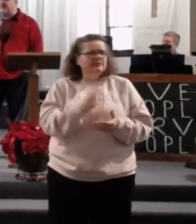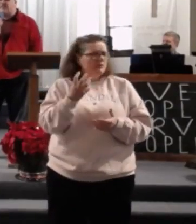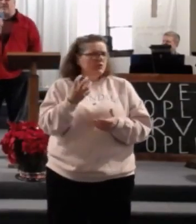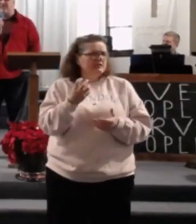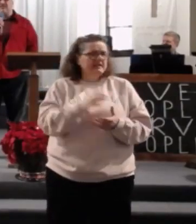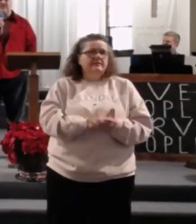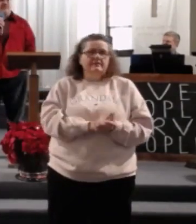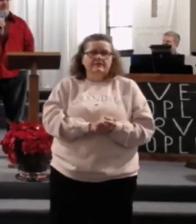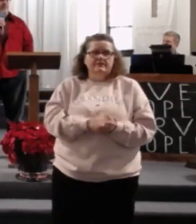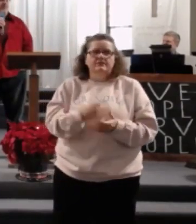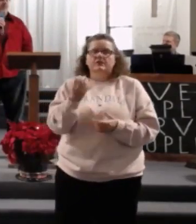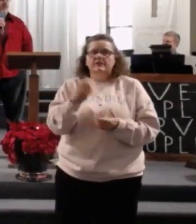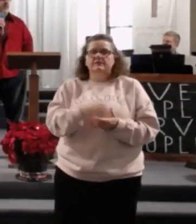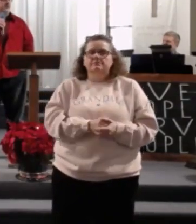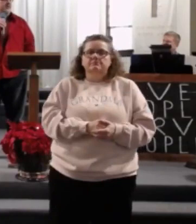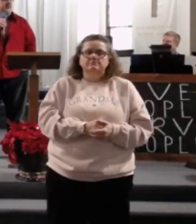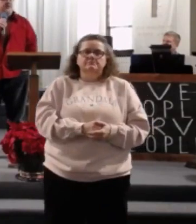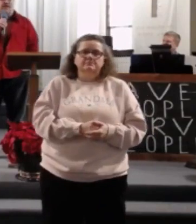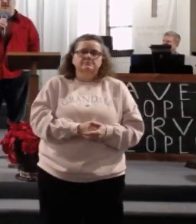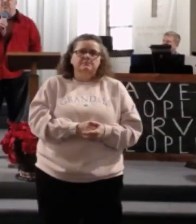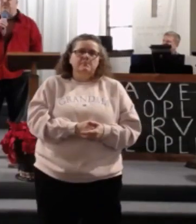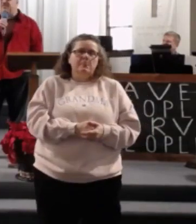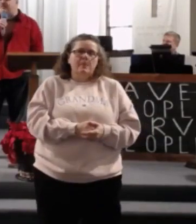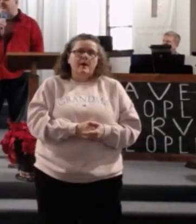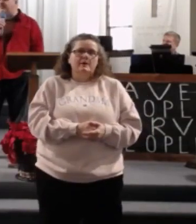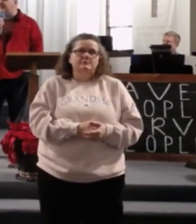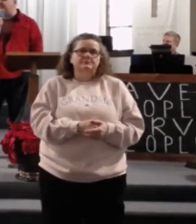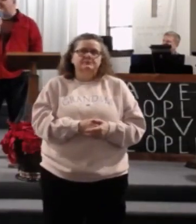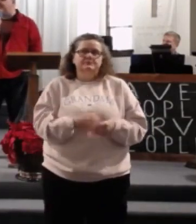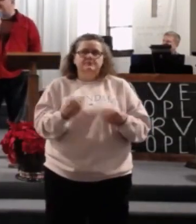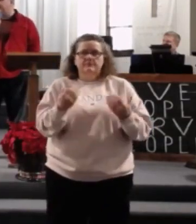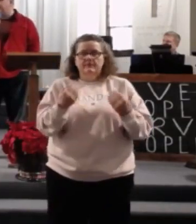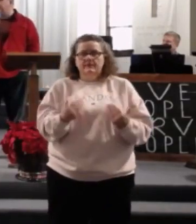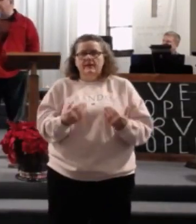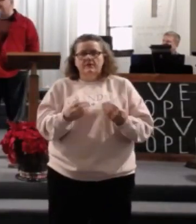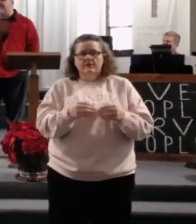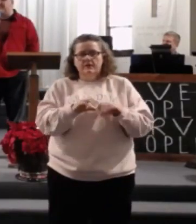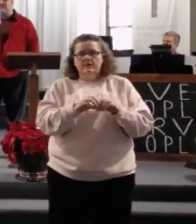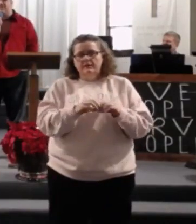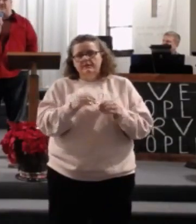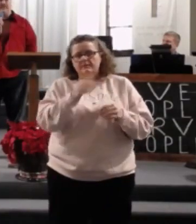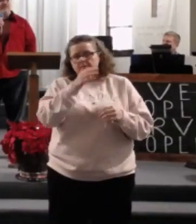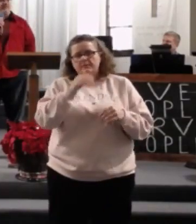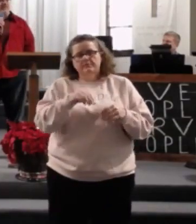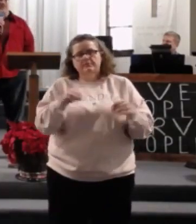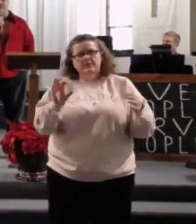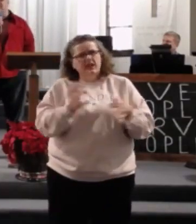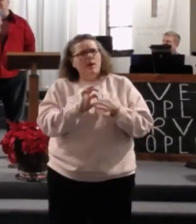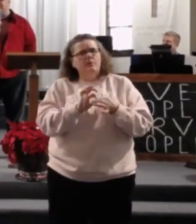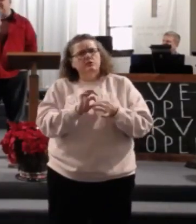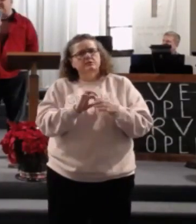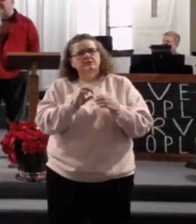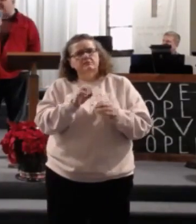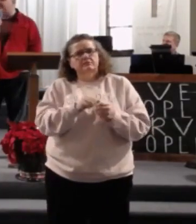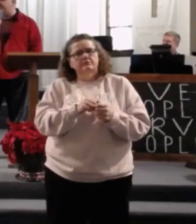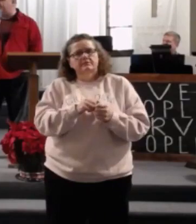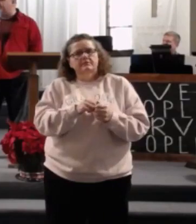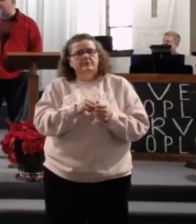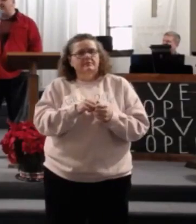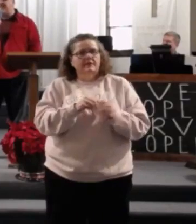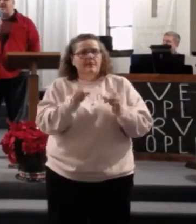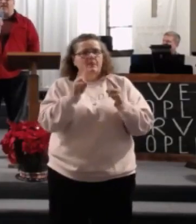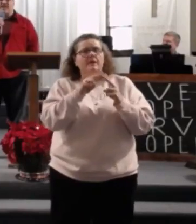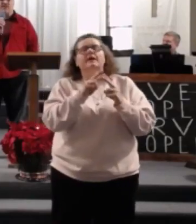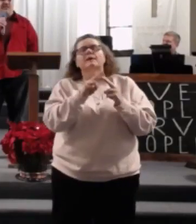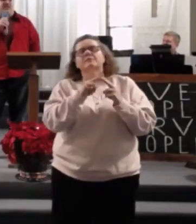year, $30, if I remember right, for the couples. And that'll get you, you know, dinner and dessert and entertainment